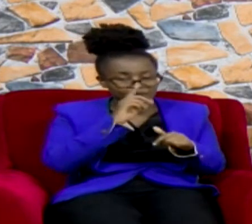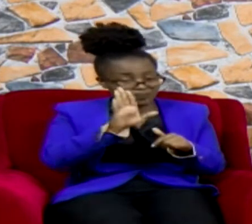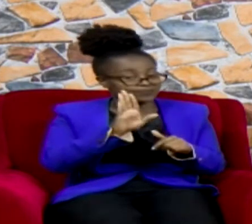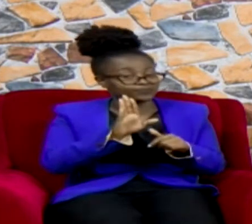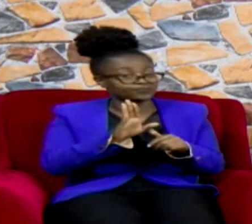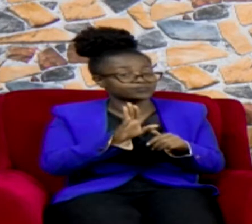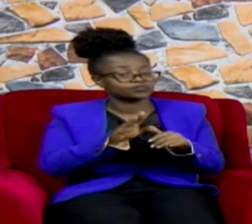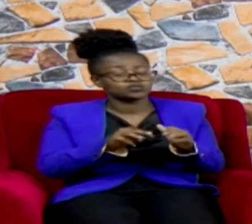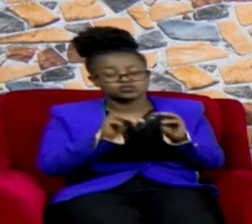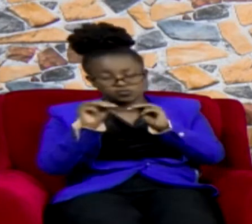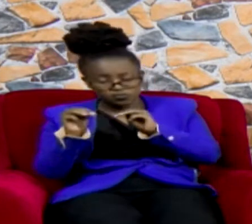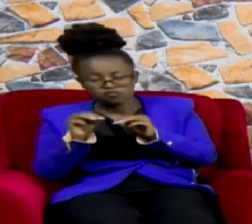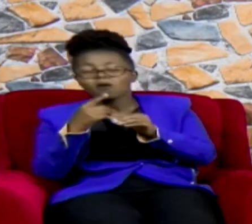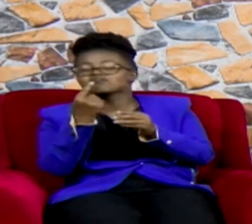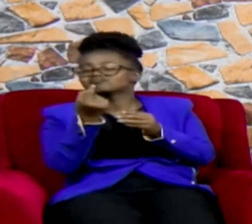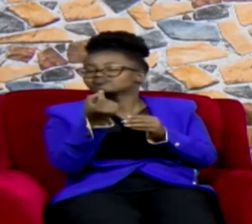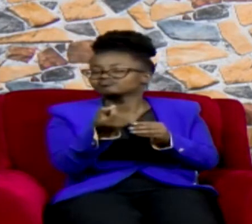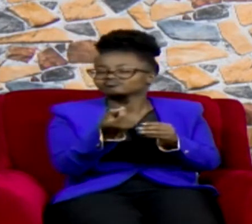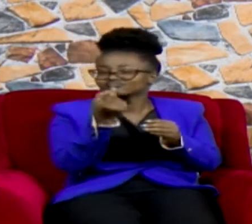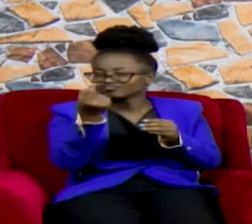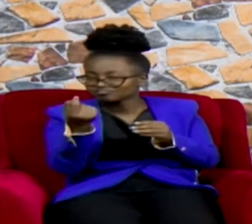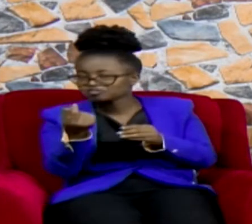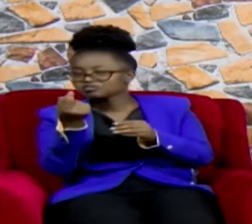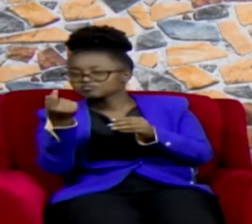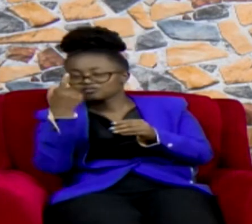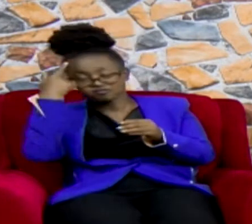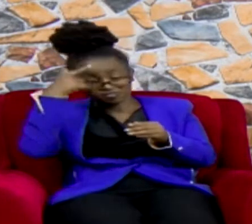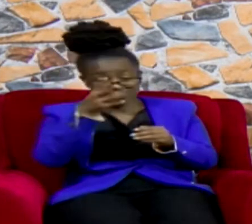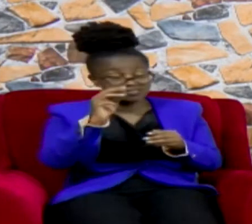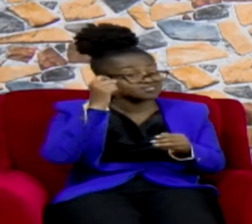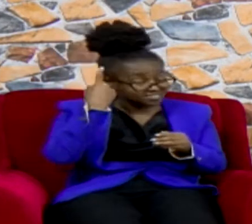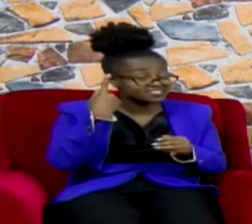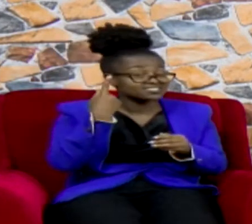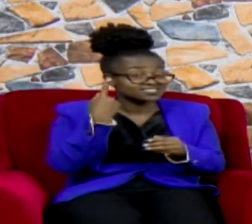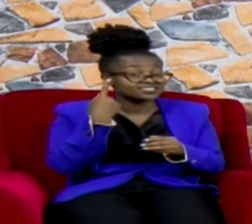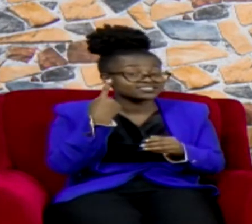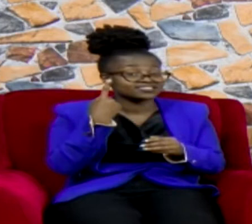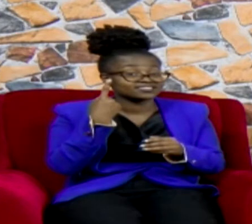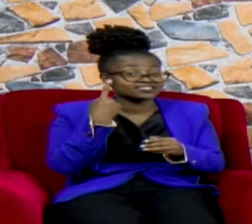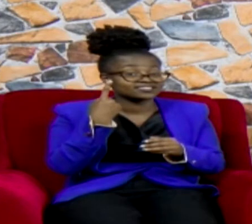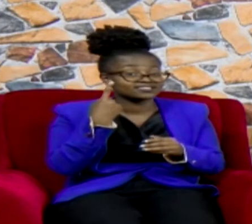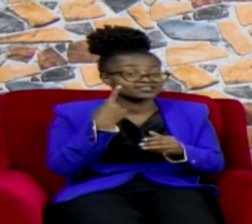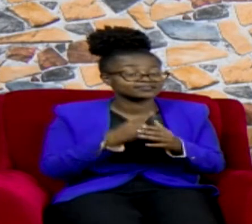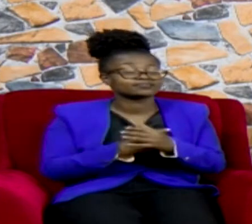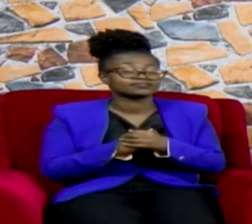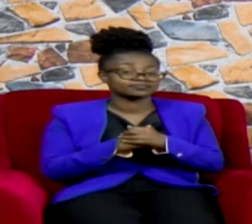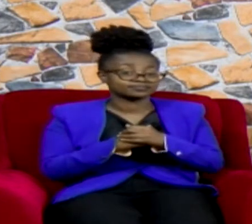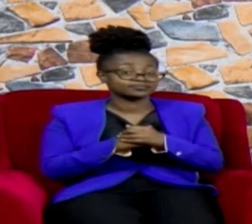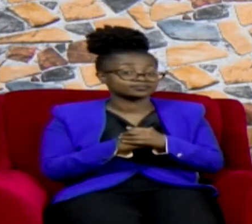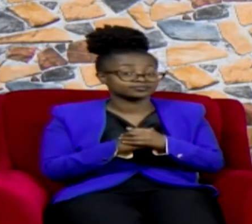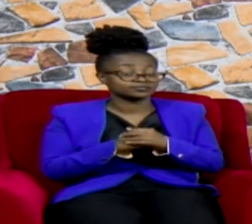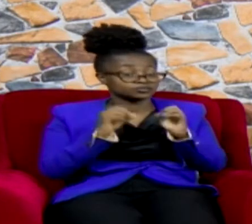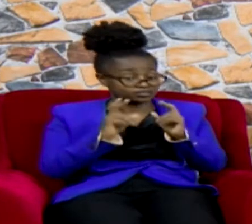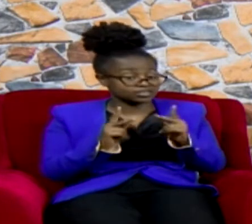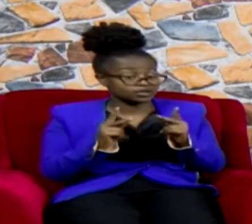move closer for them to understand, and then now you can go to the say of expression. All right.